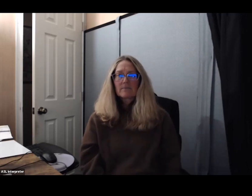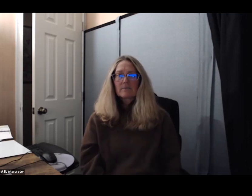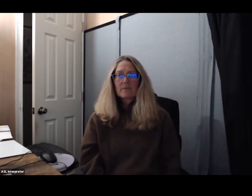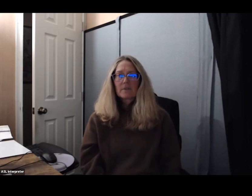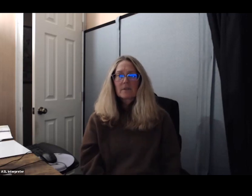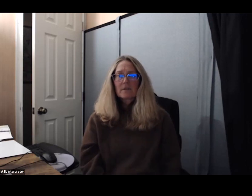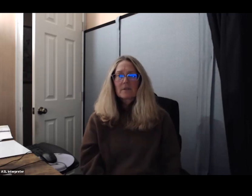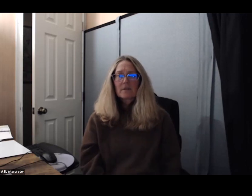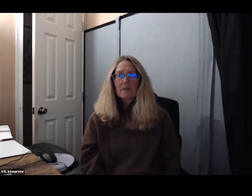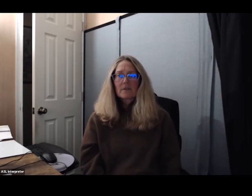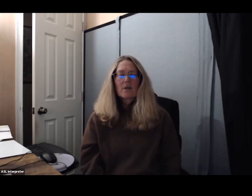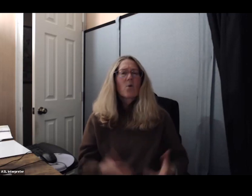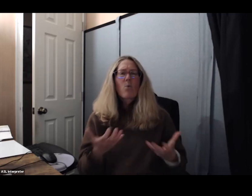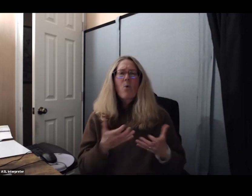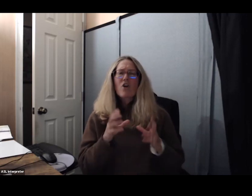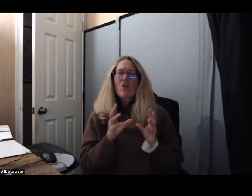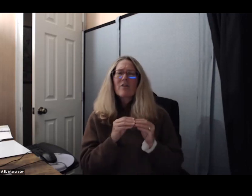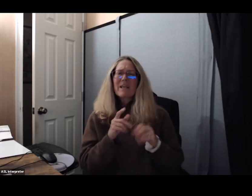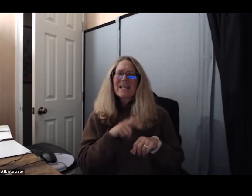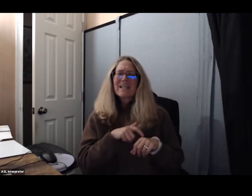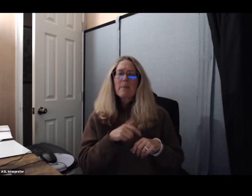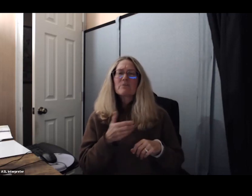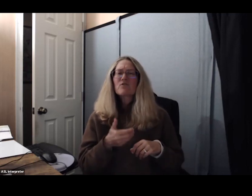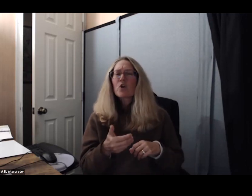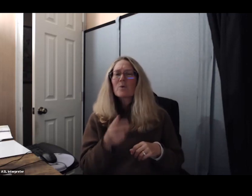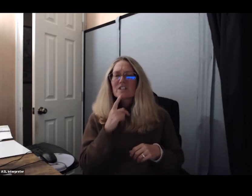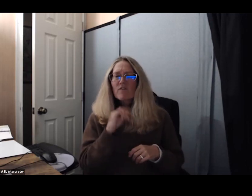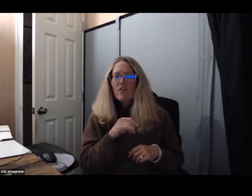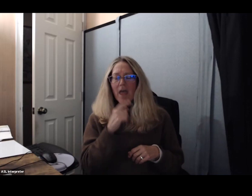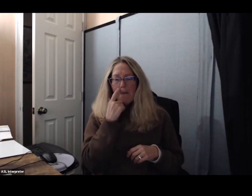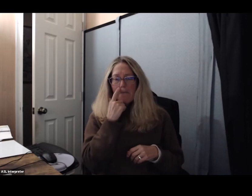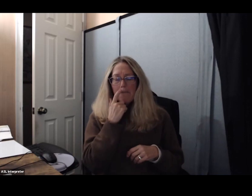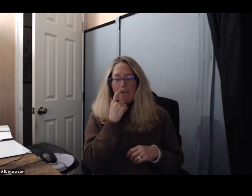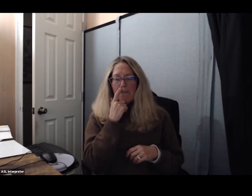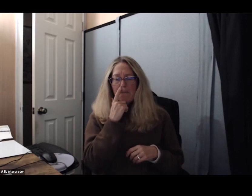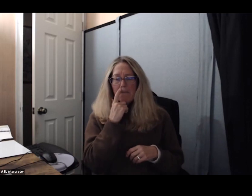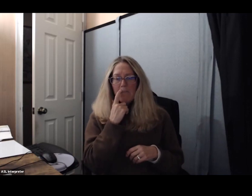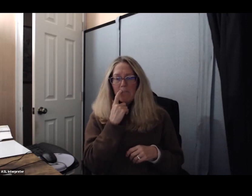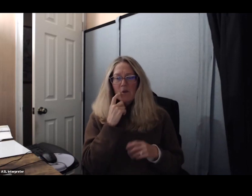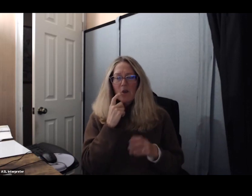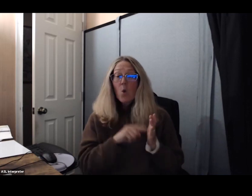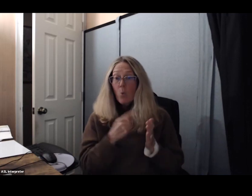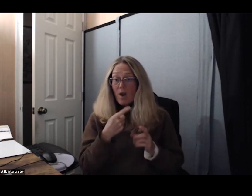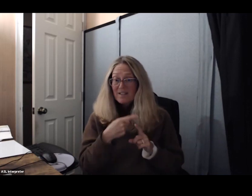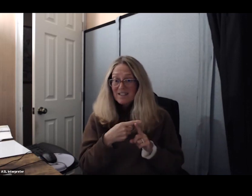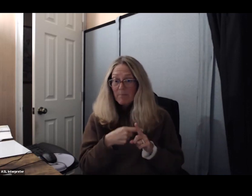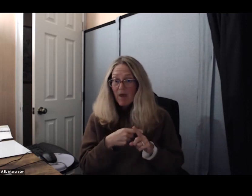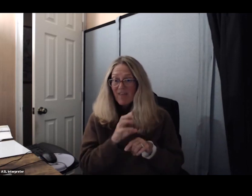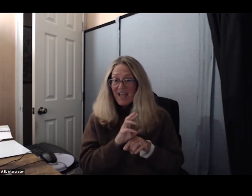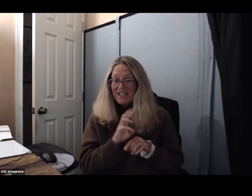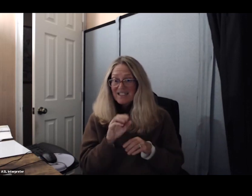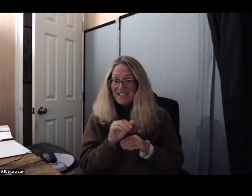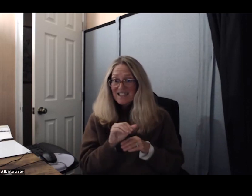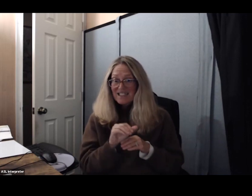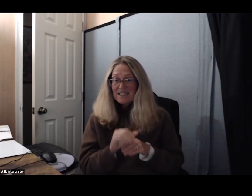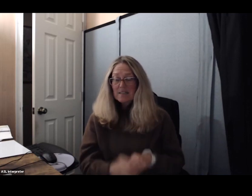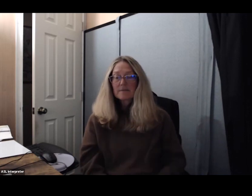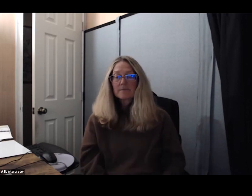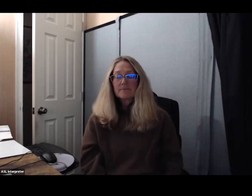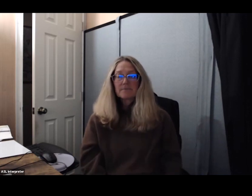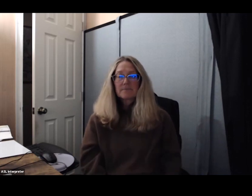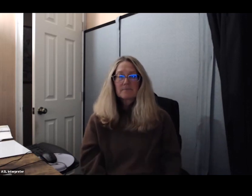What are the meeting times or frequency on that? Yeah, that one, I think is once a month at Yeah. 6, I